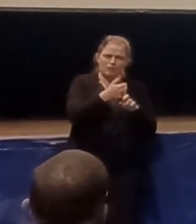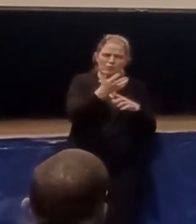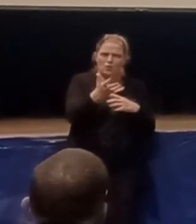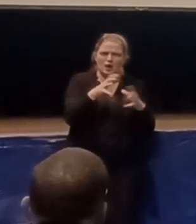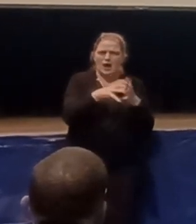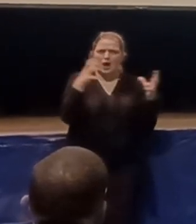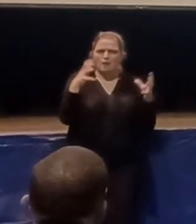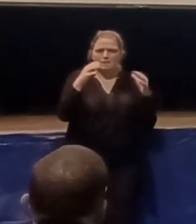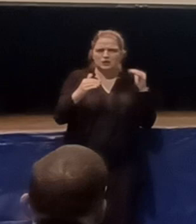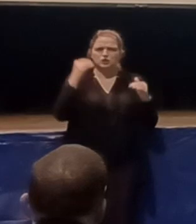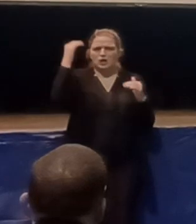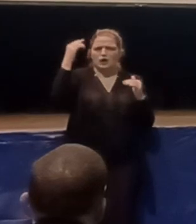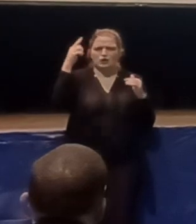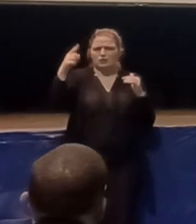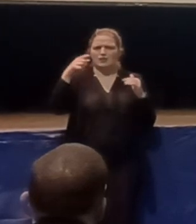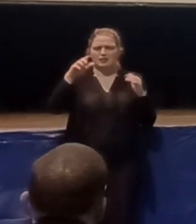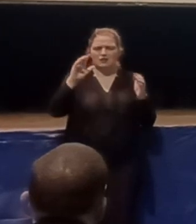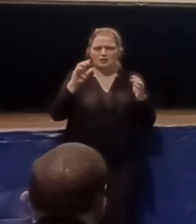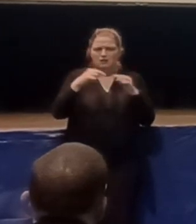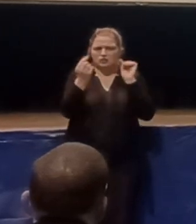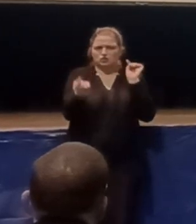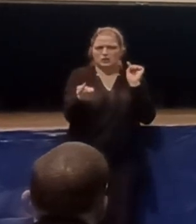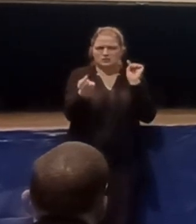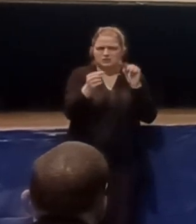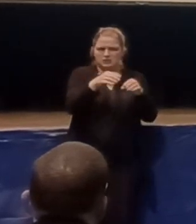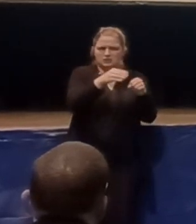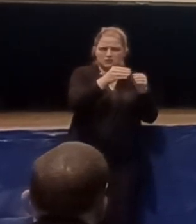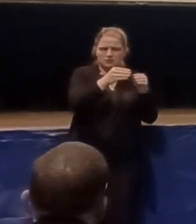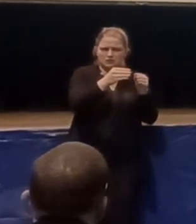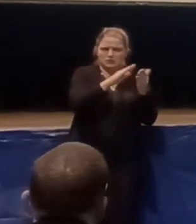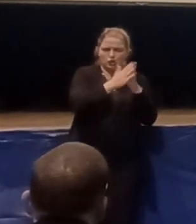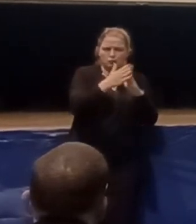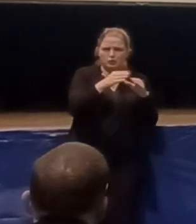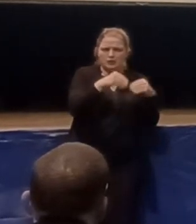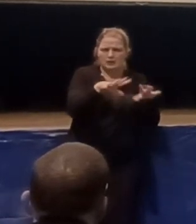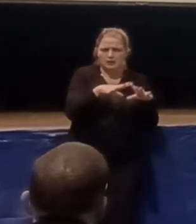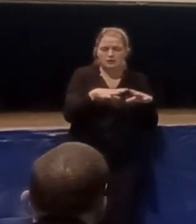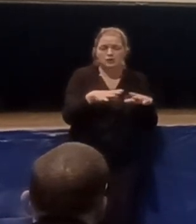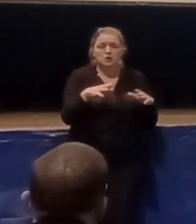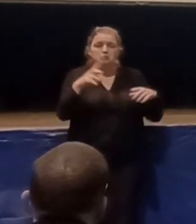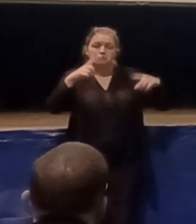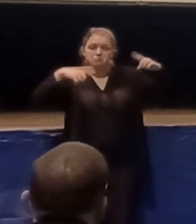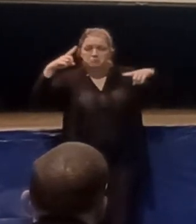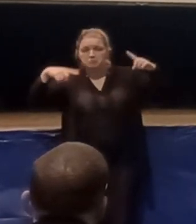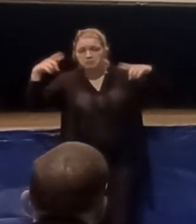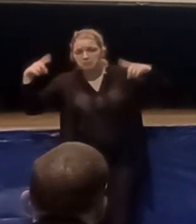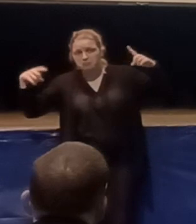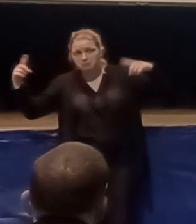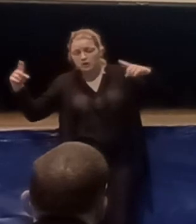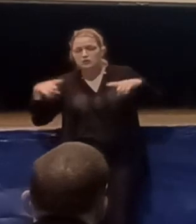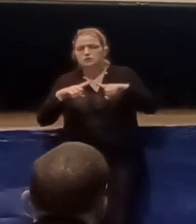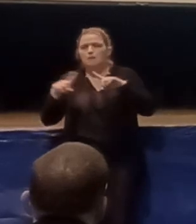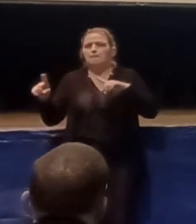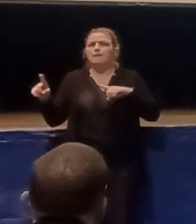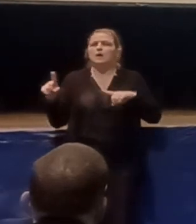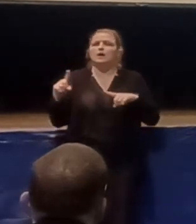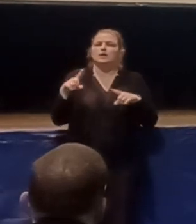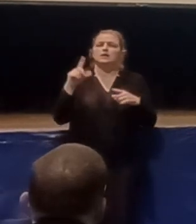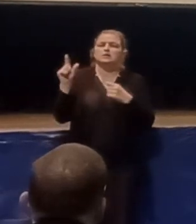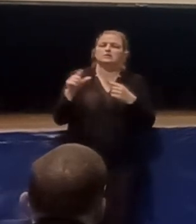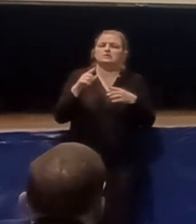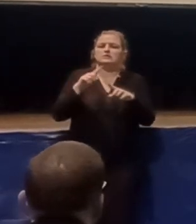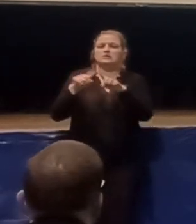much higher than, say, the adjacent community land? It varies, but in certain portions